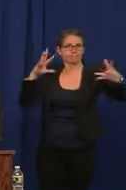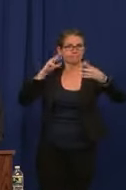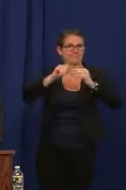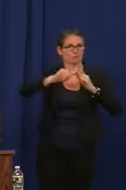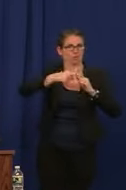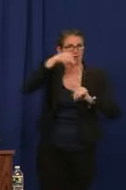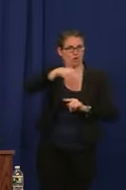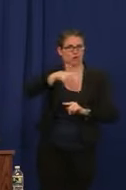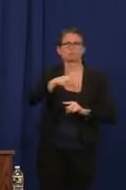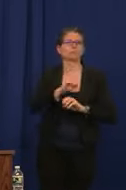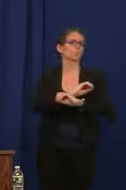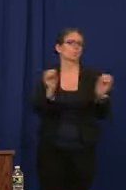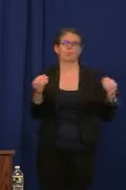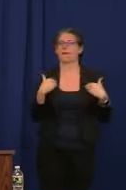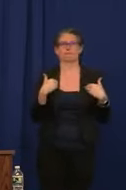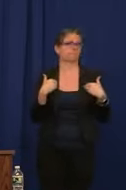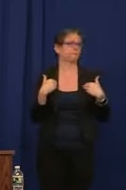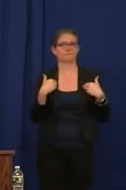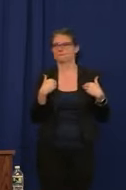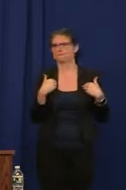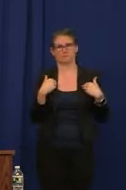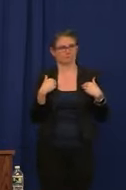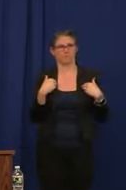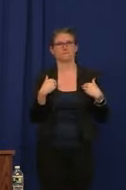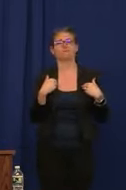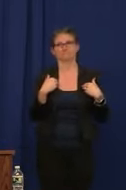Of all of those who have tested positive,